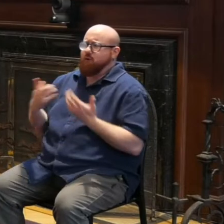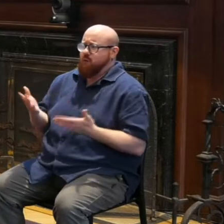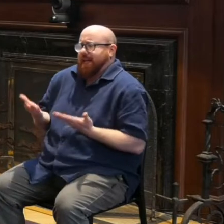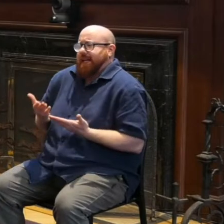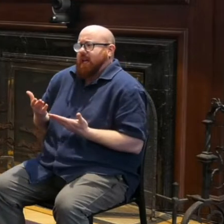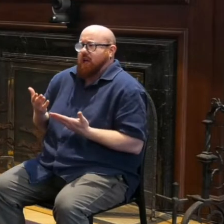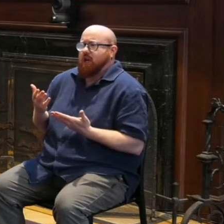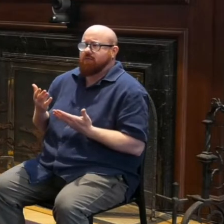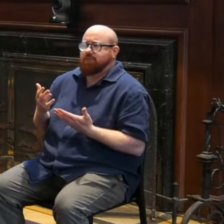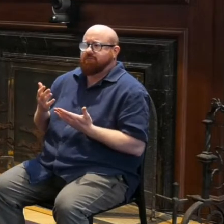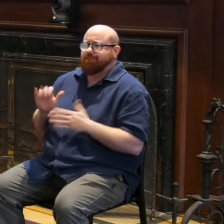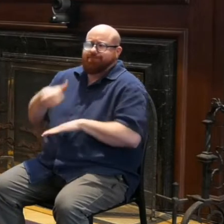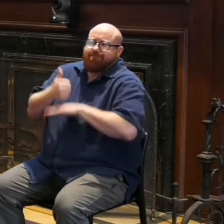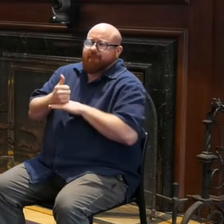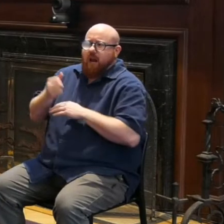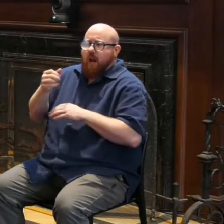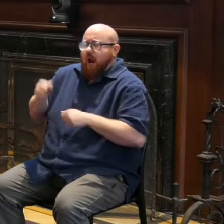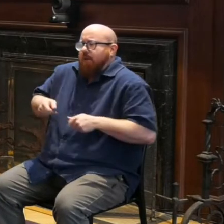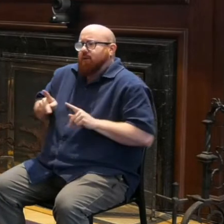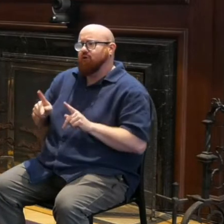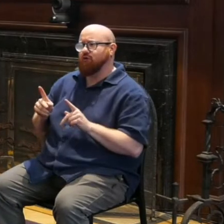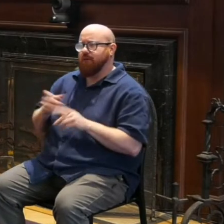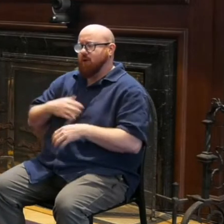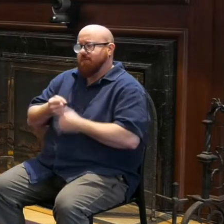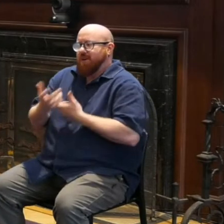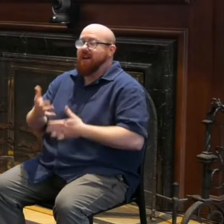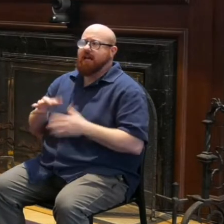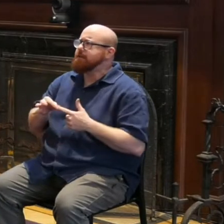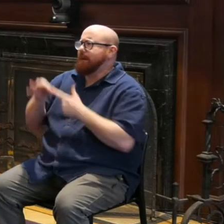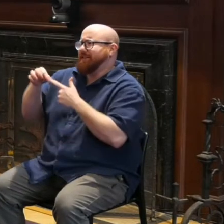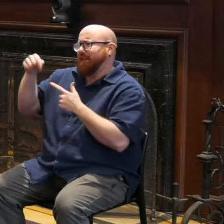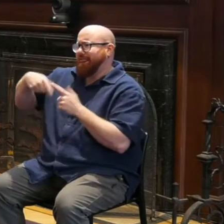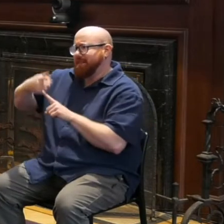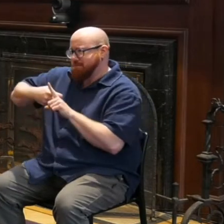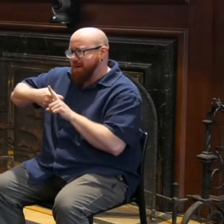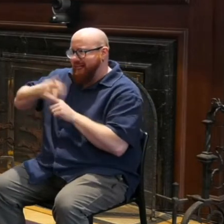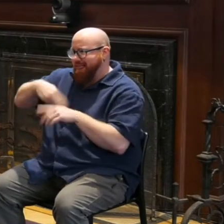for poetry, especially. You have to do it in National Poetry Month, you know.